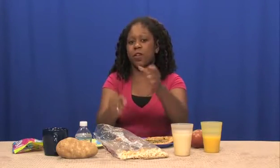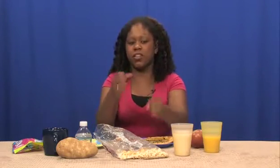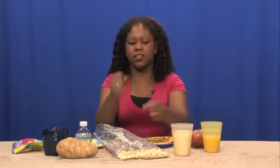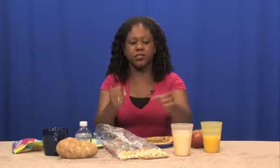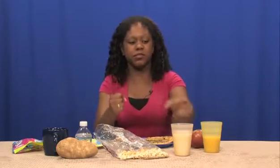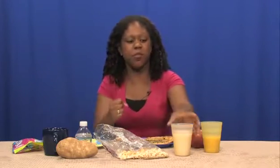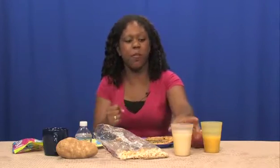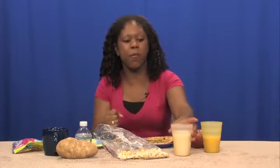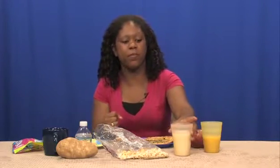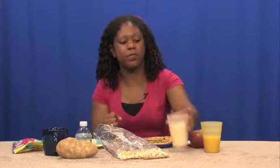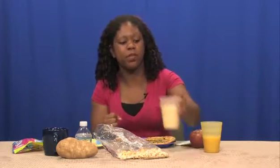this.